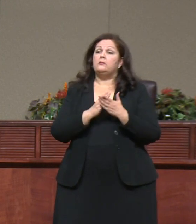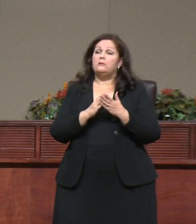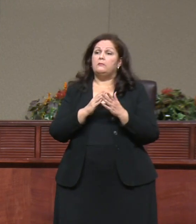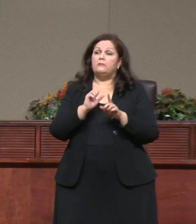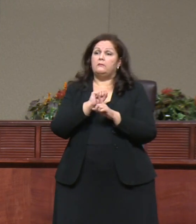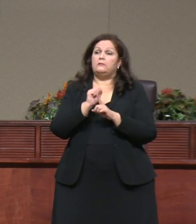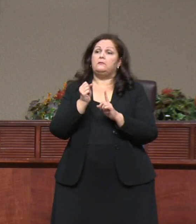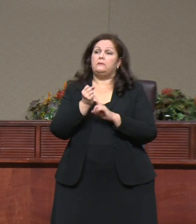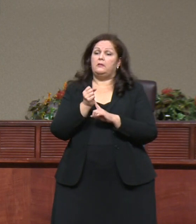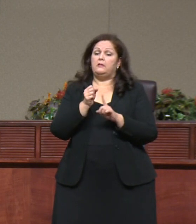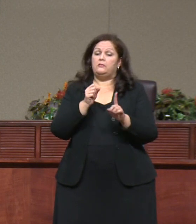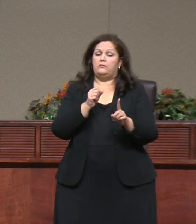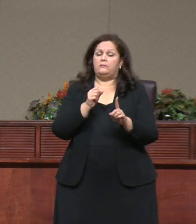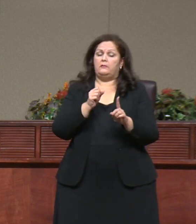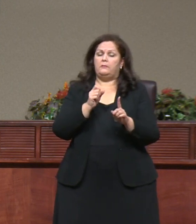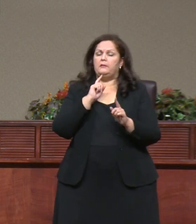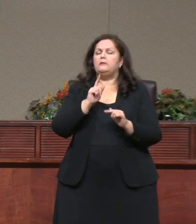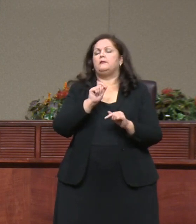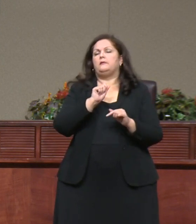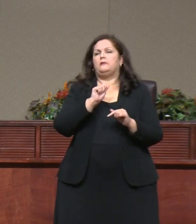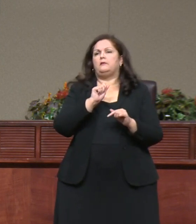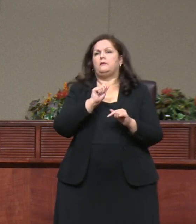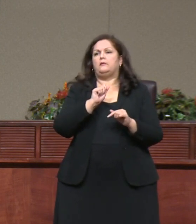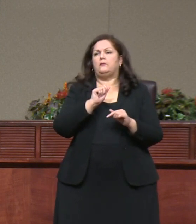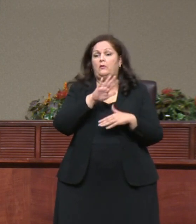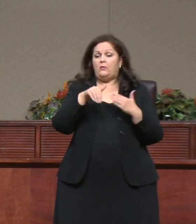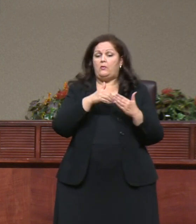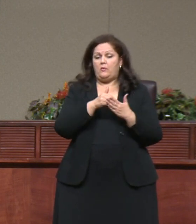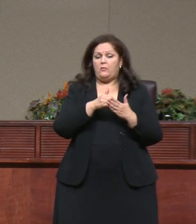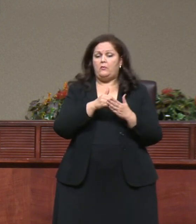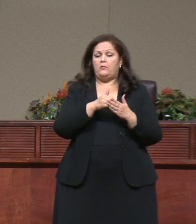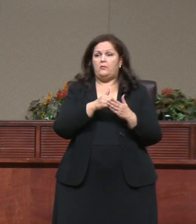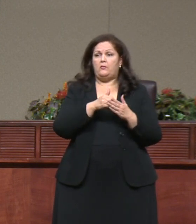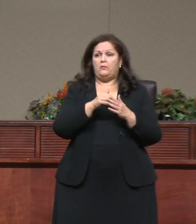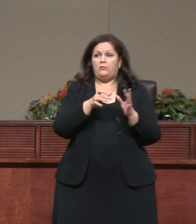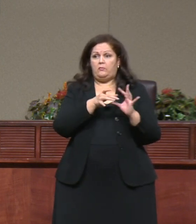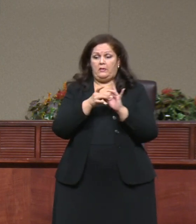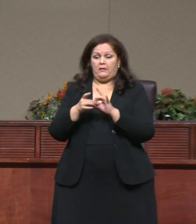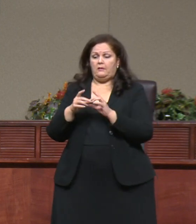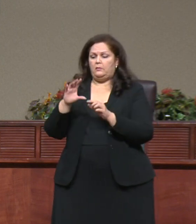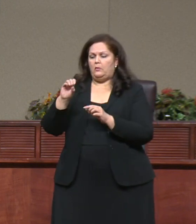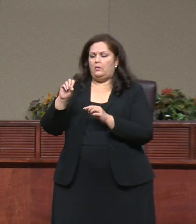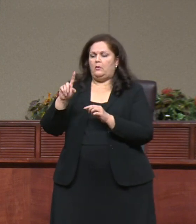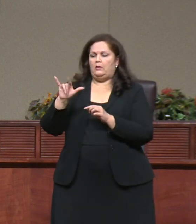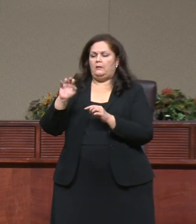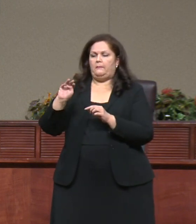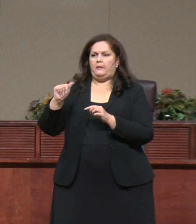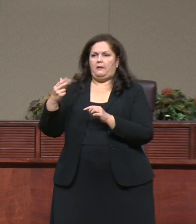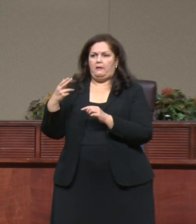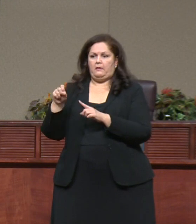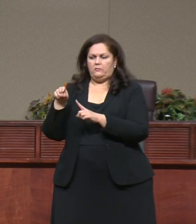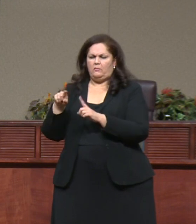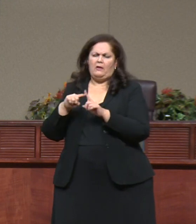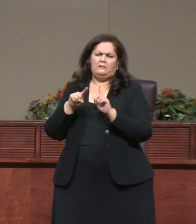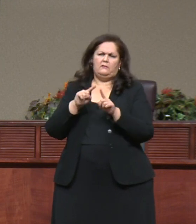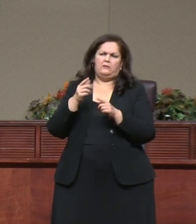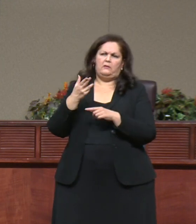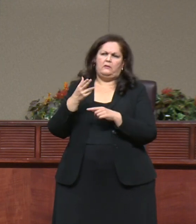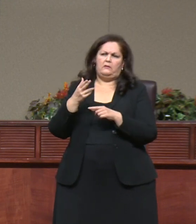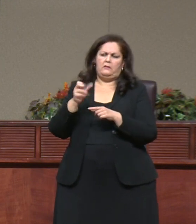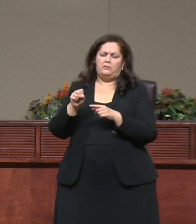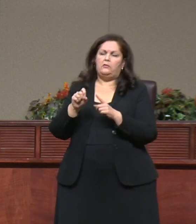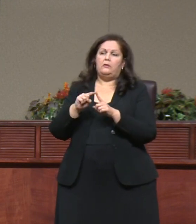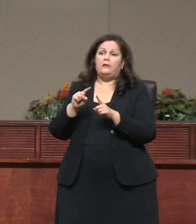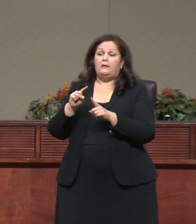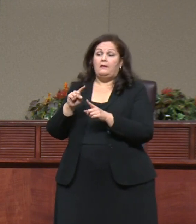cases, all of the cases that are related to Olympia and other schools have been acquired, as